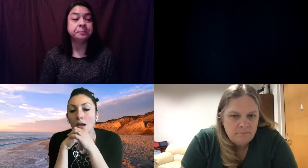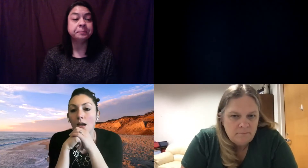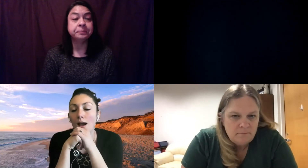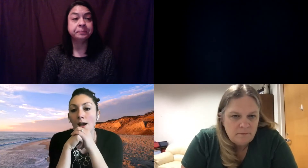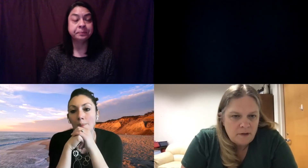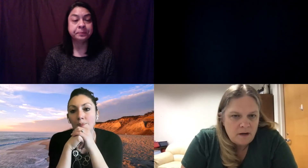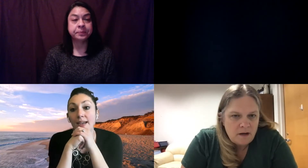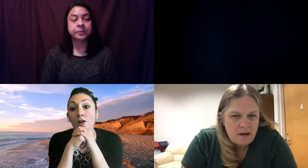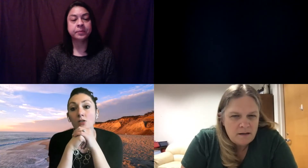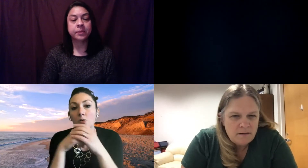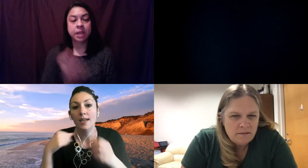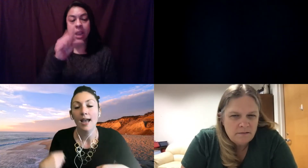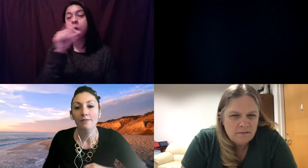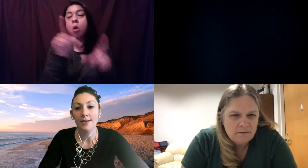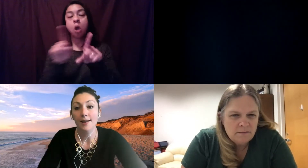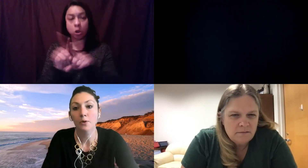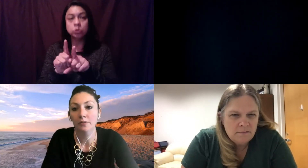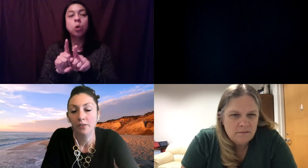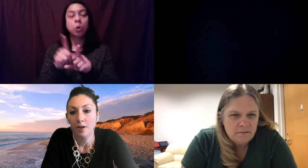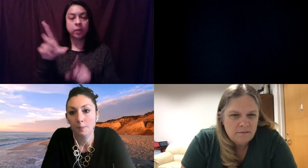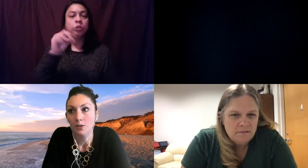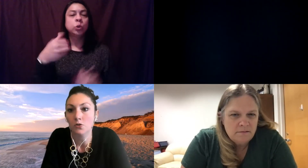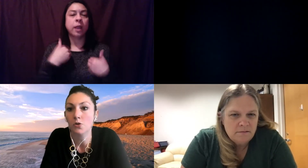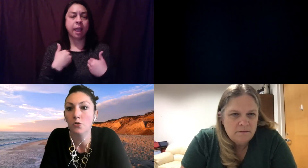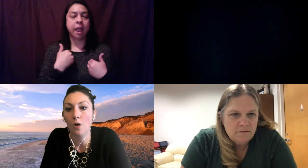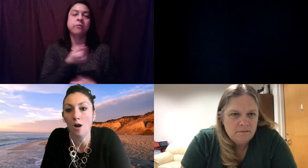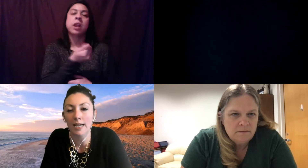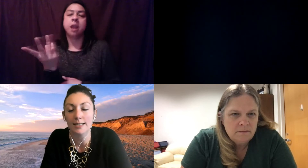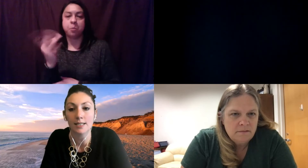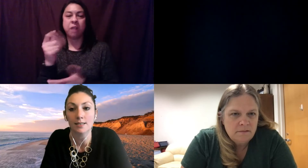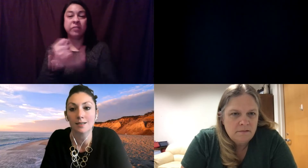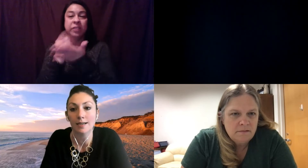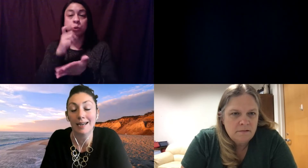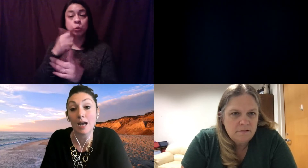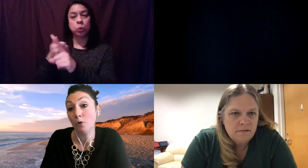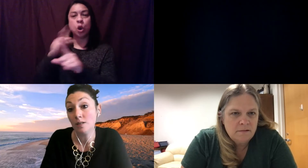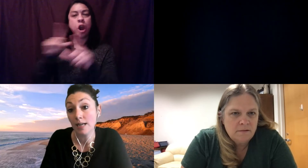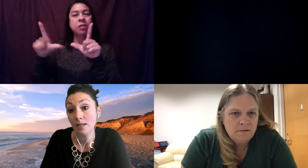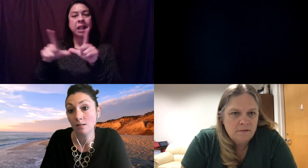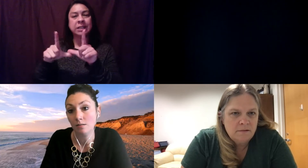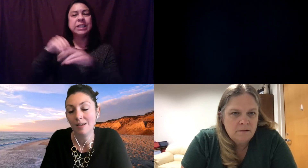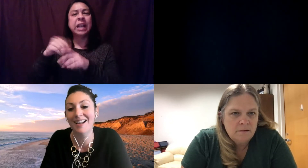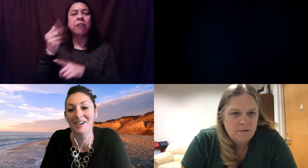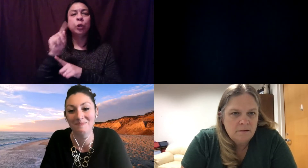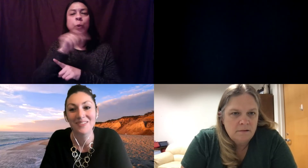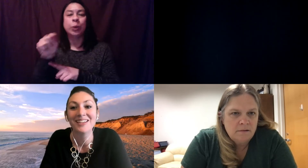Nad. And also they have a number of therapists who are licensed in a couple